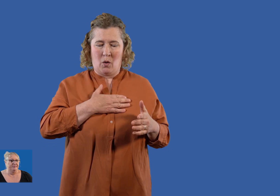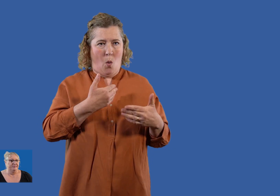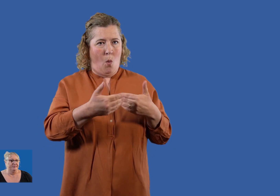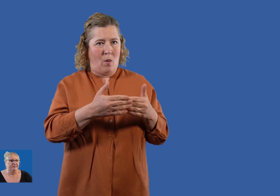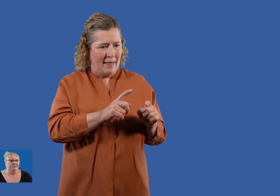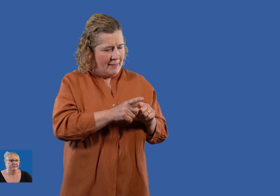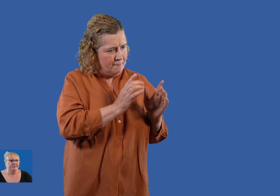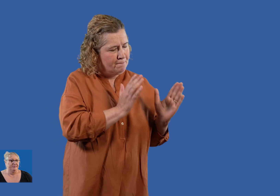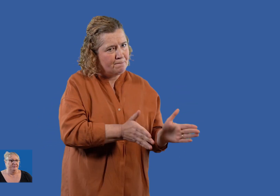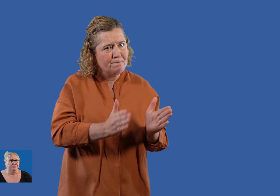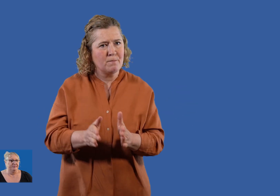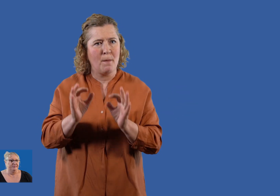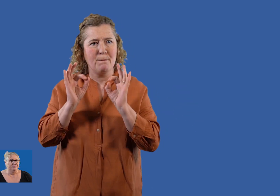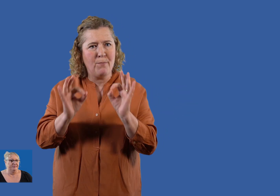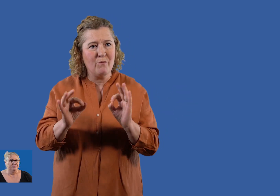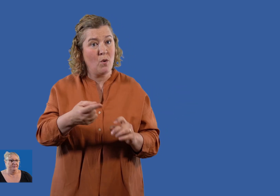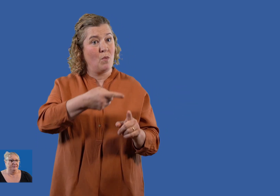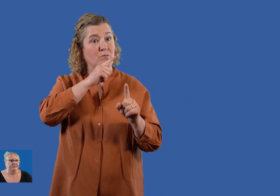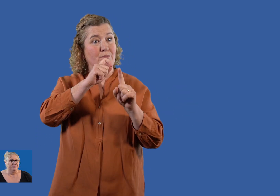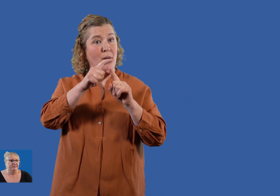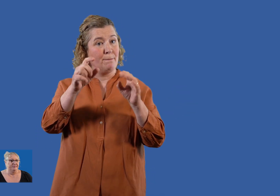orderliness, perfectionism, and control.